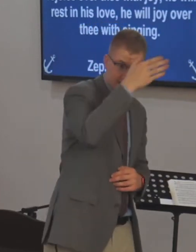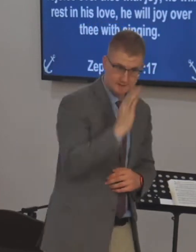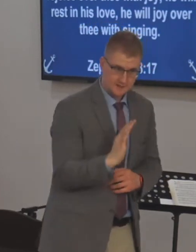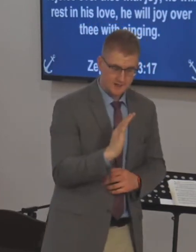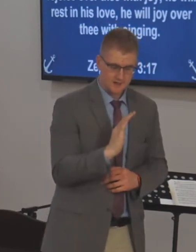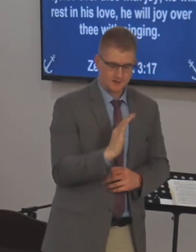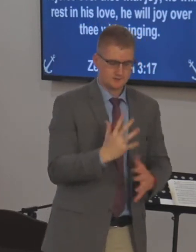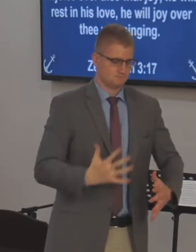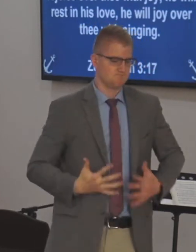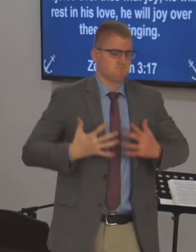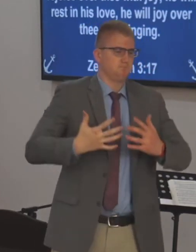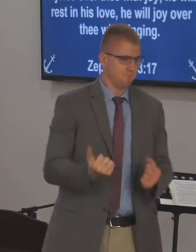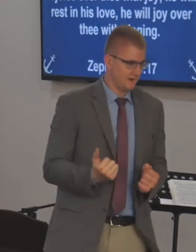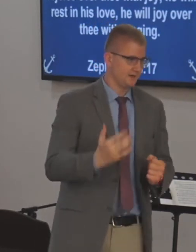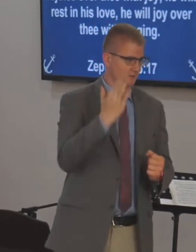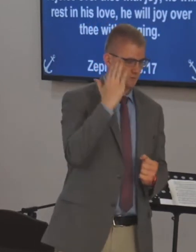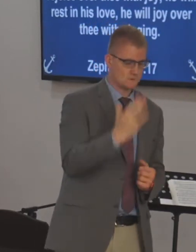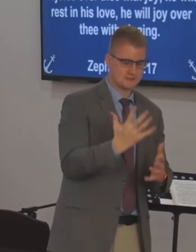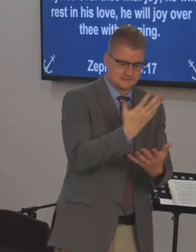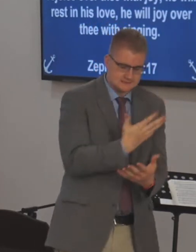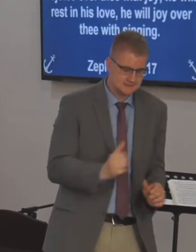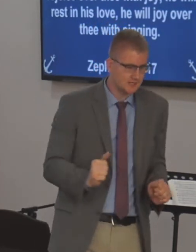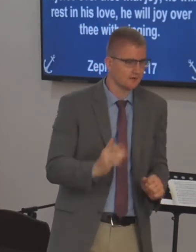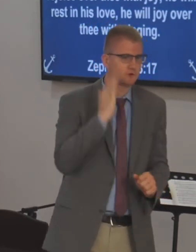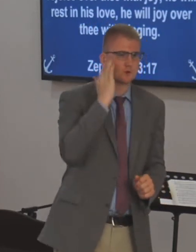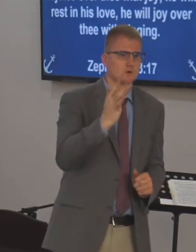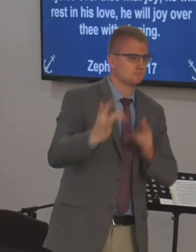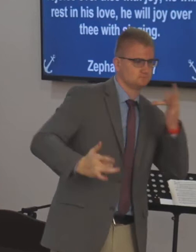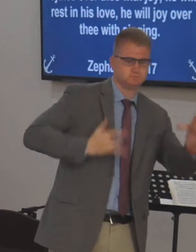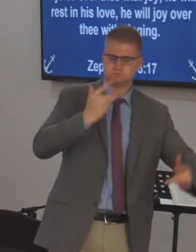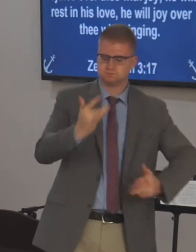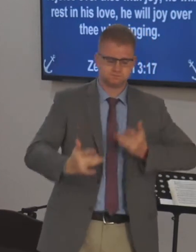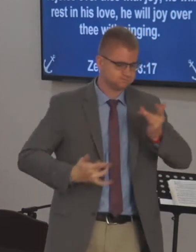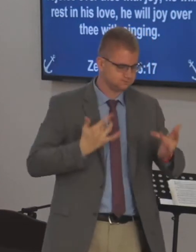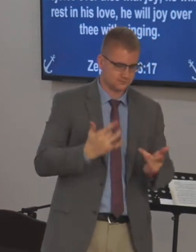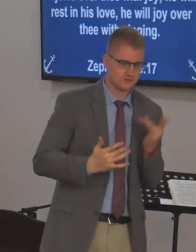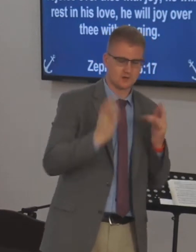mighty. He will save. He will rejoice.